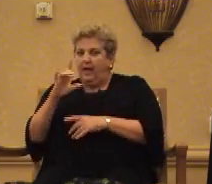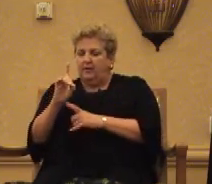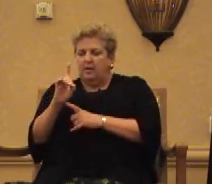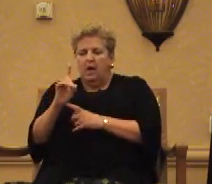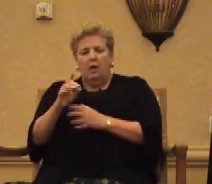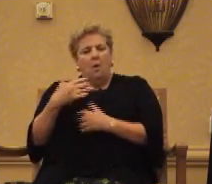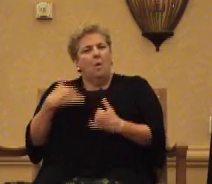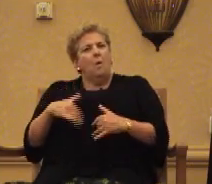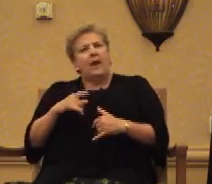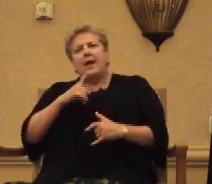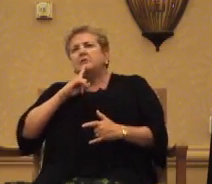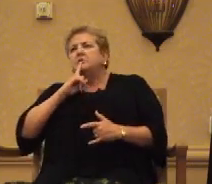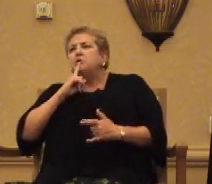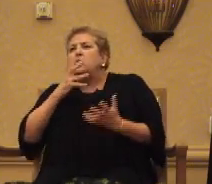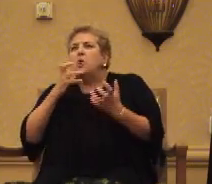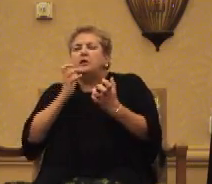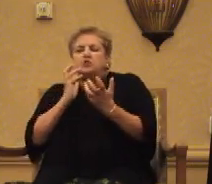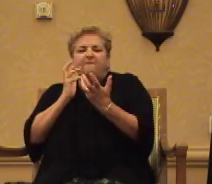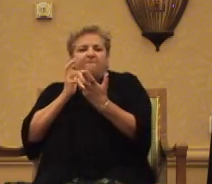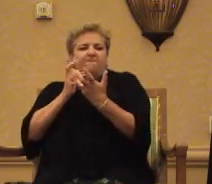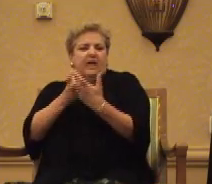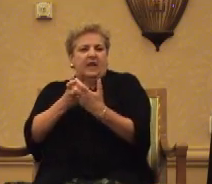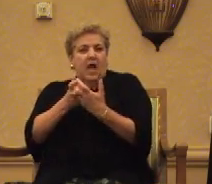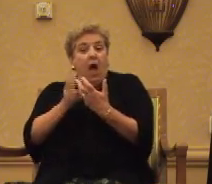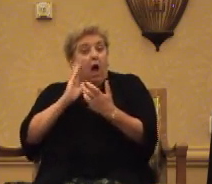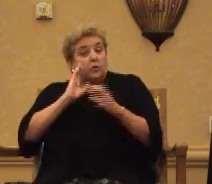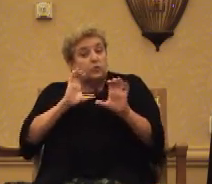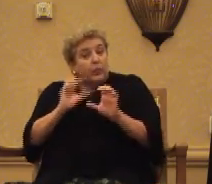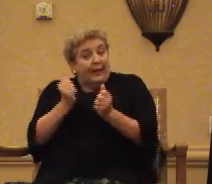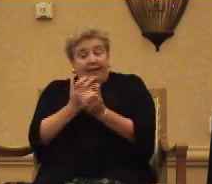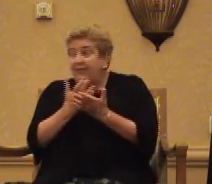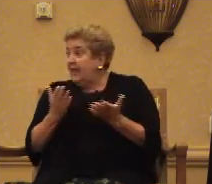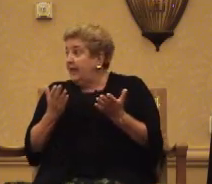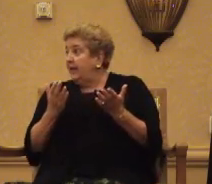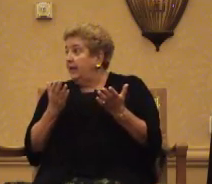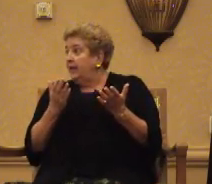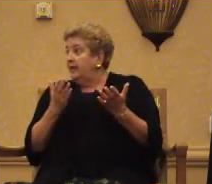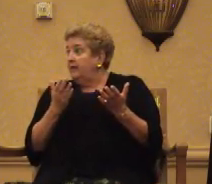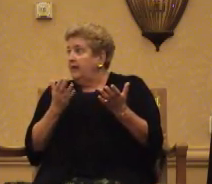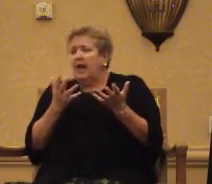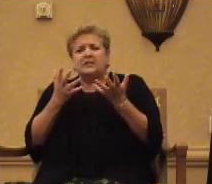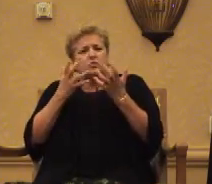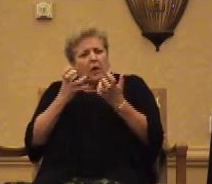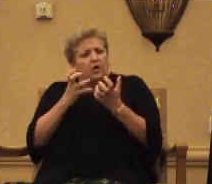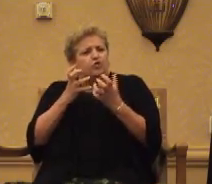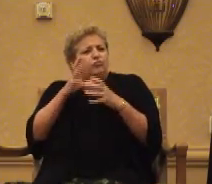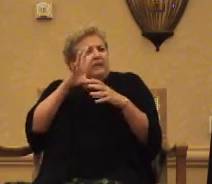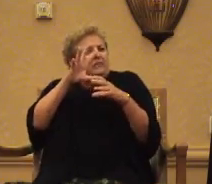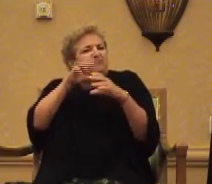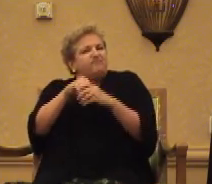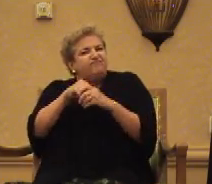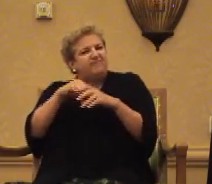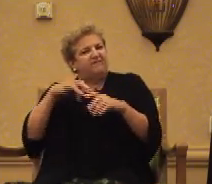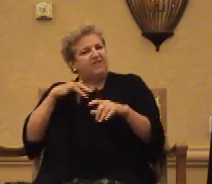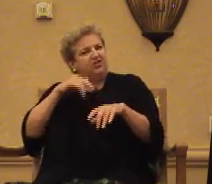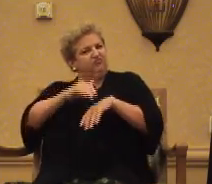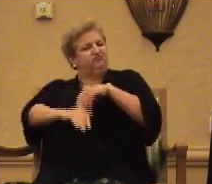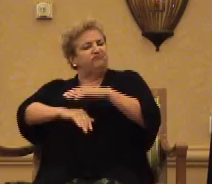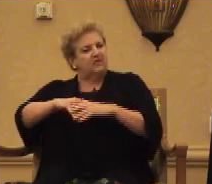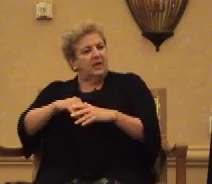so desperately that I would have done anything to be a part of. And no matter what I do, I'm always